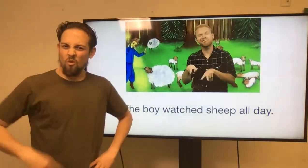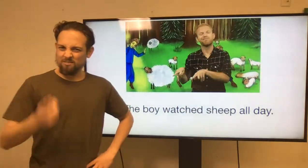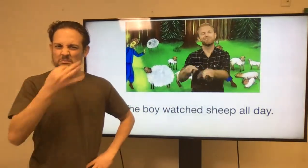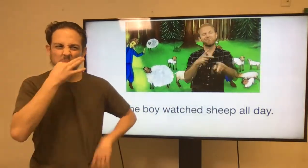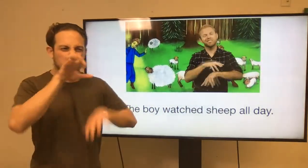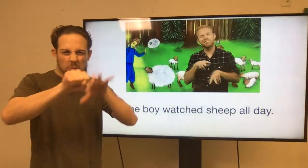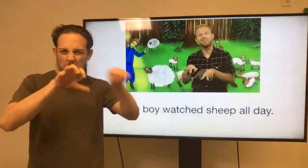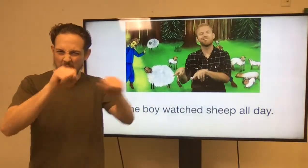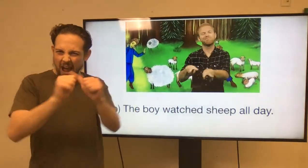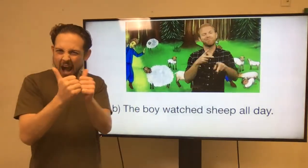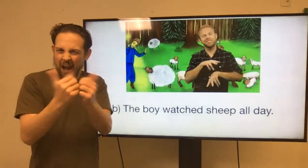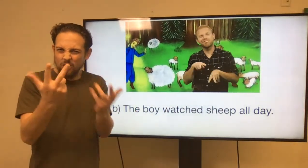How did you know?